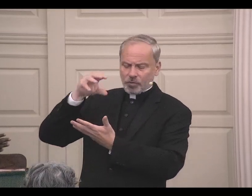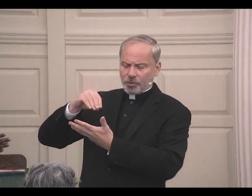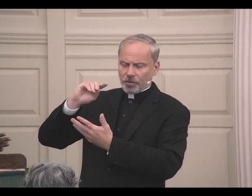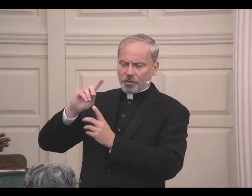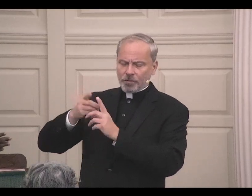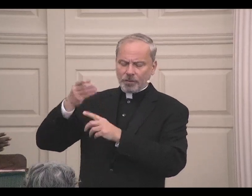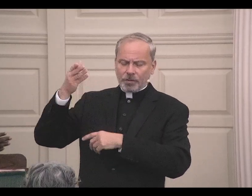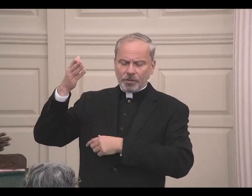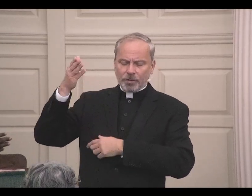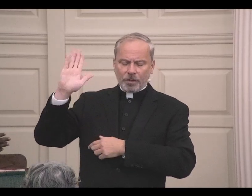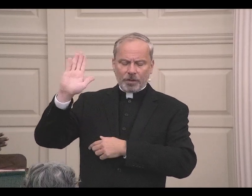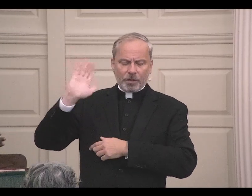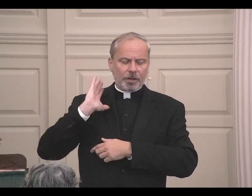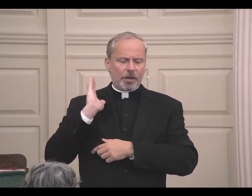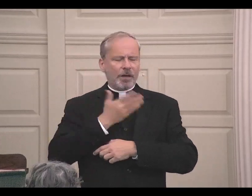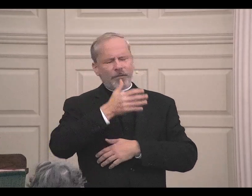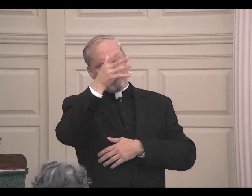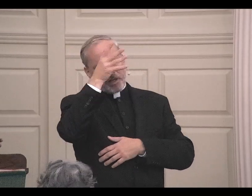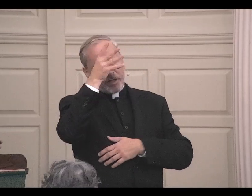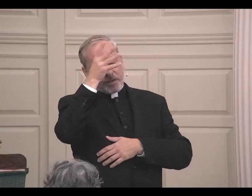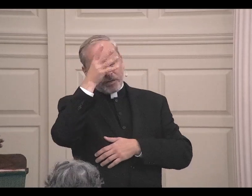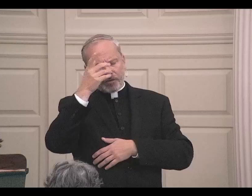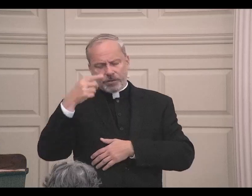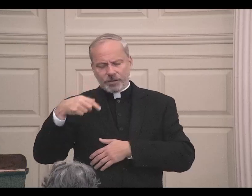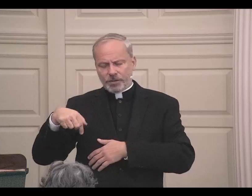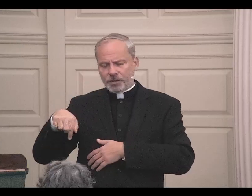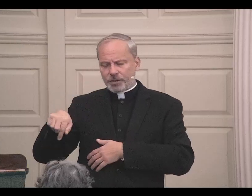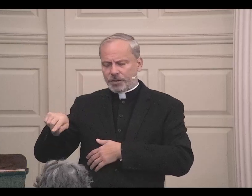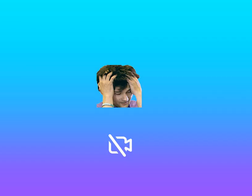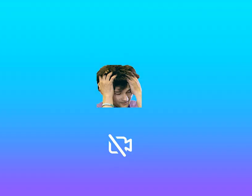have told us, these we will not.